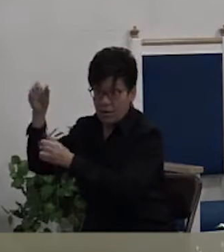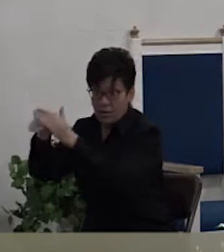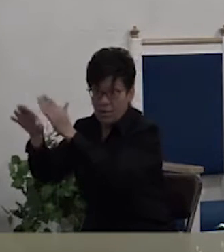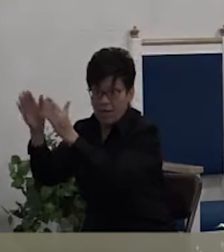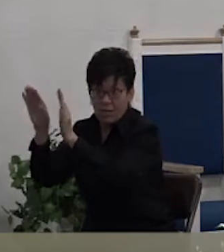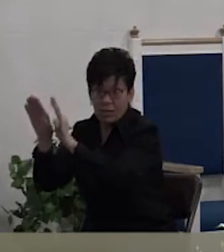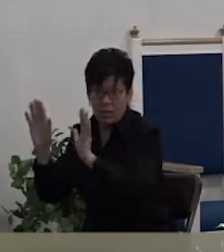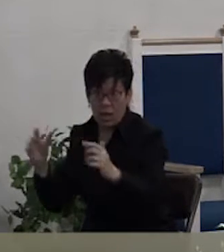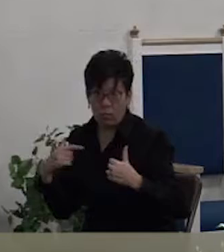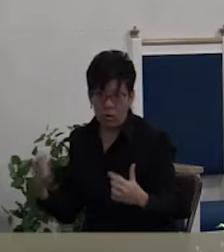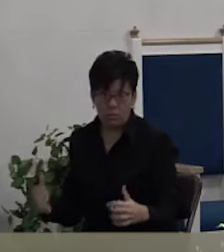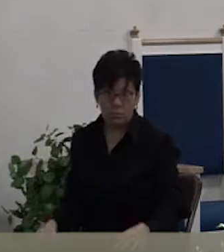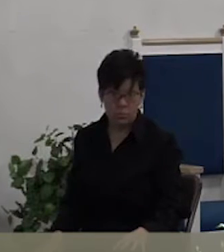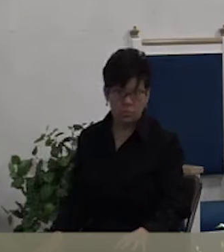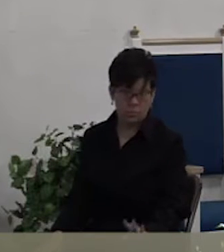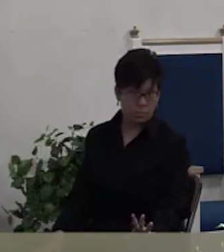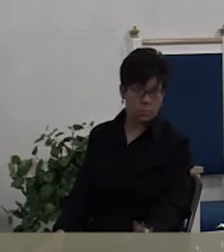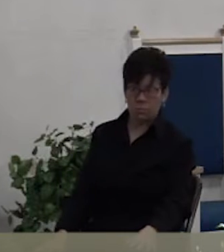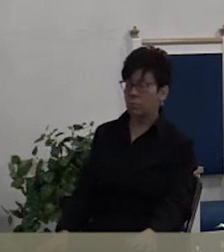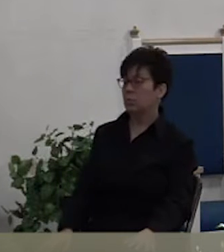heaven.